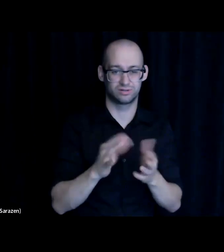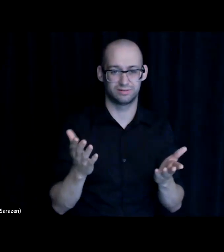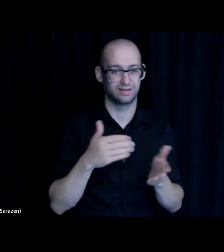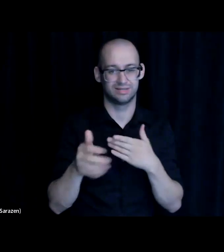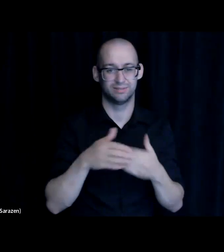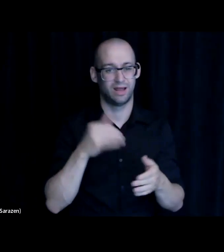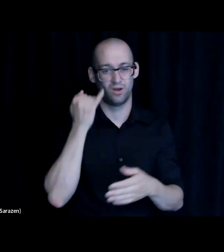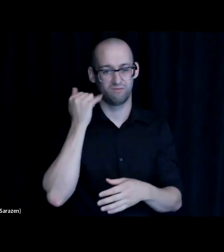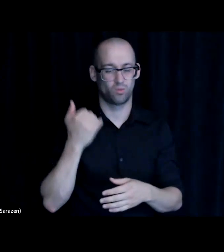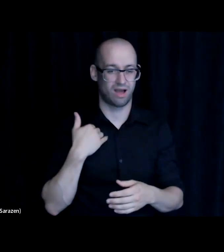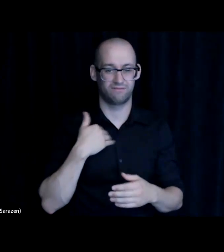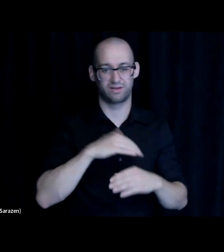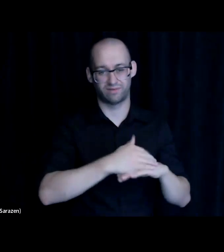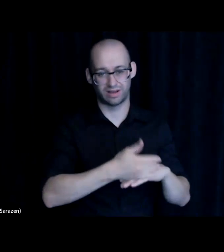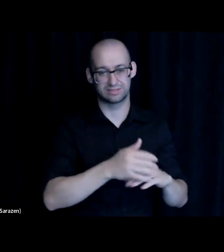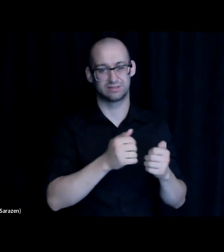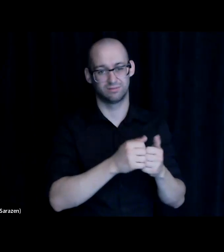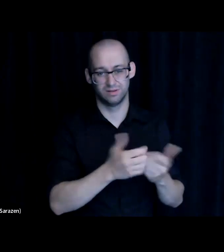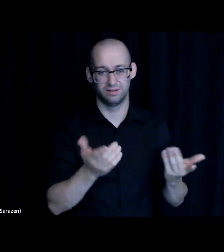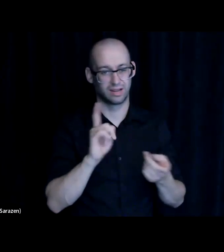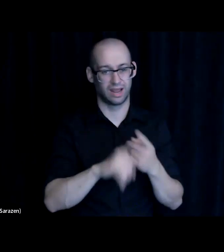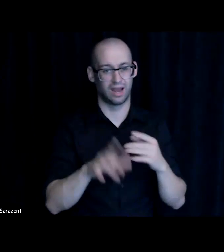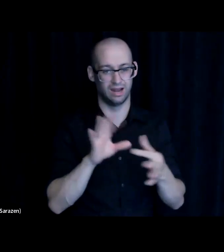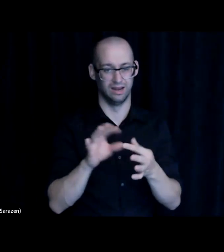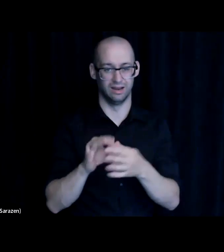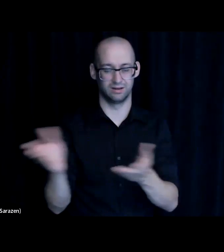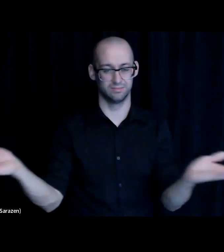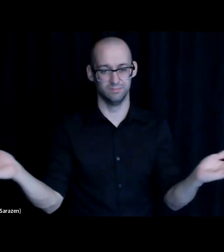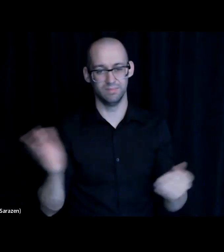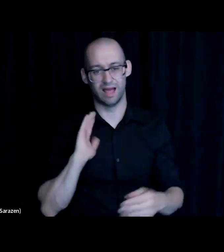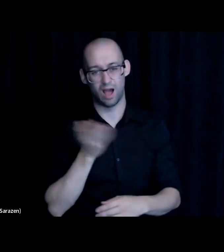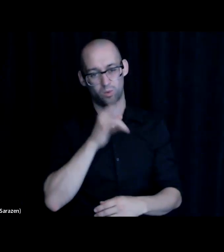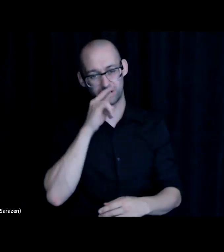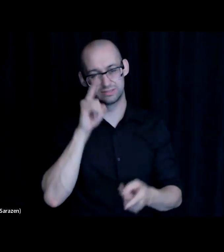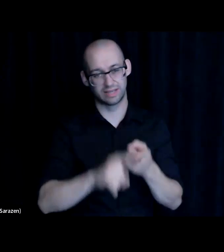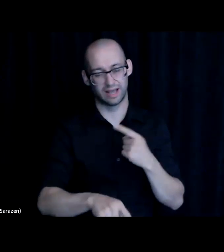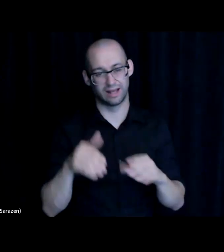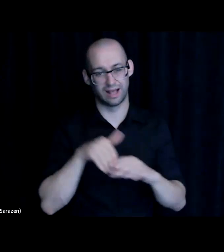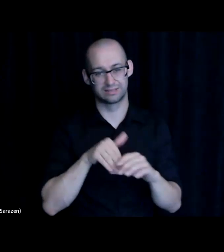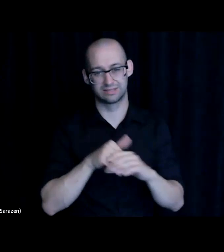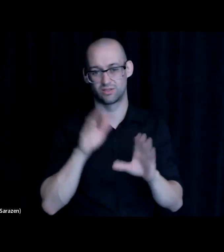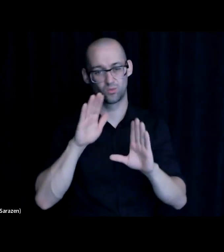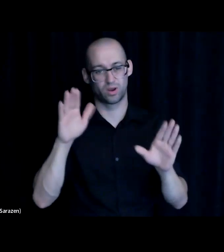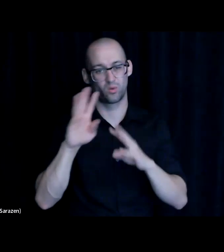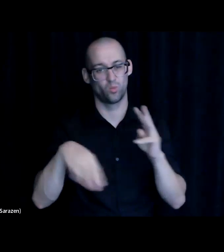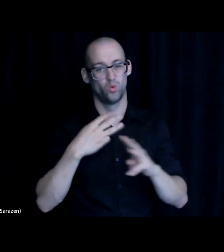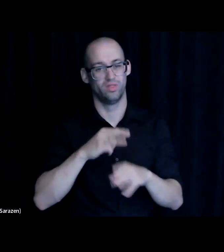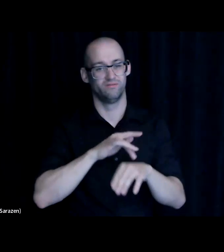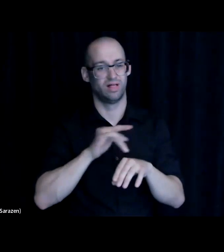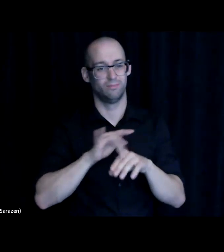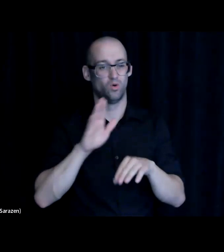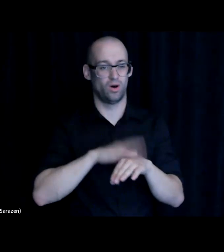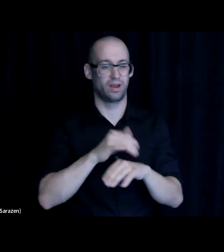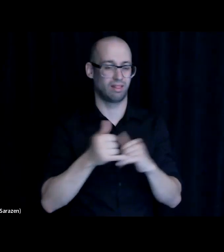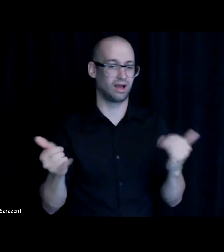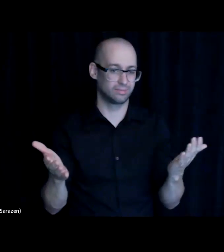can't access it, we can't provide services, and our kids can't access the amazing world that's available online. So that's just